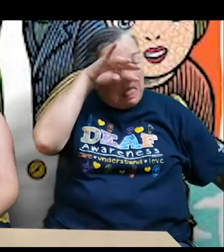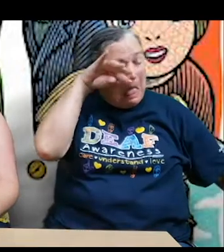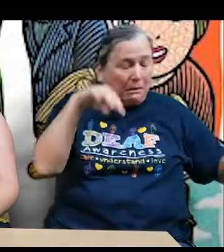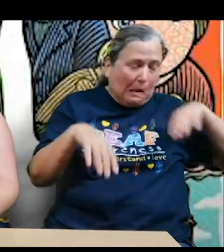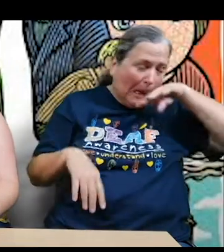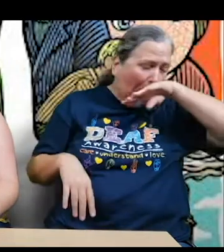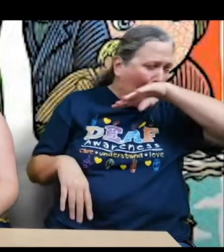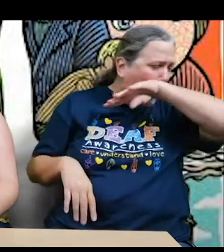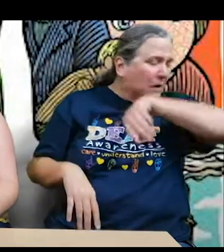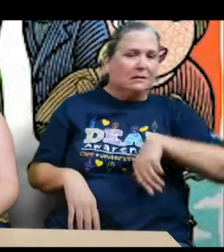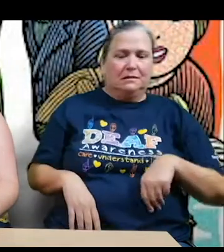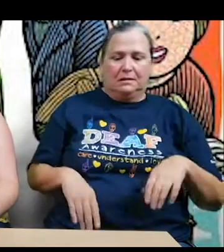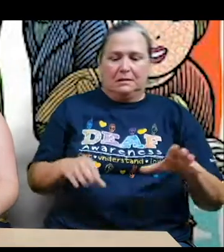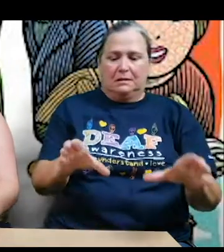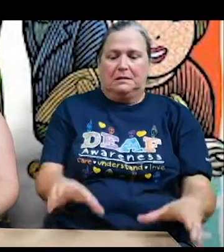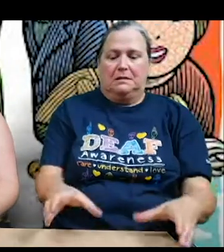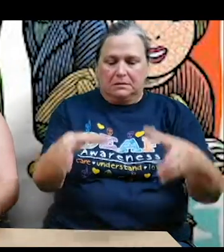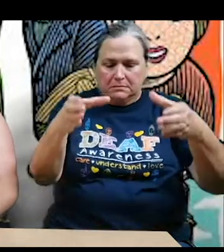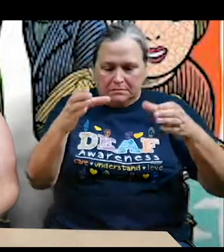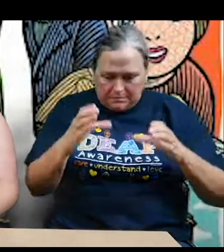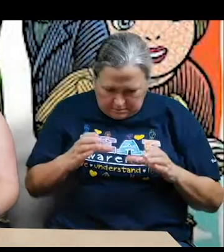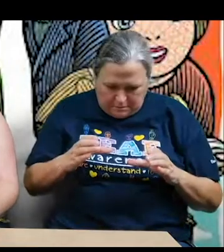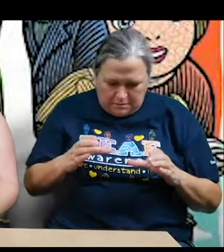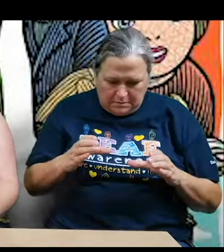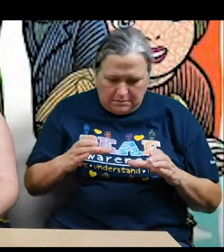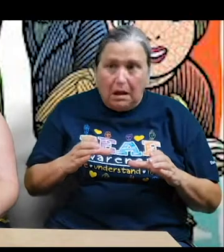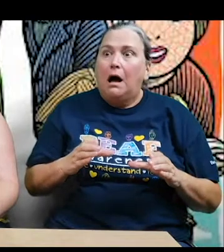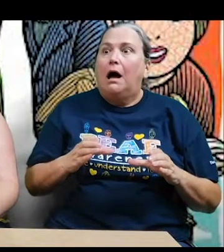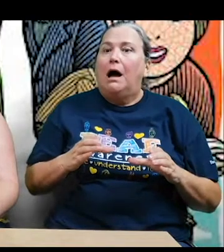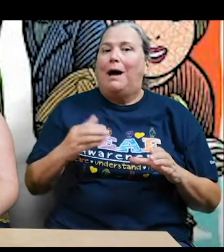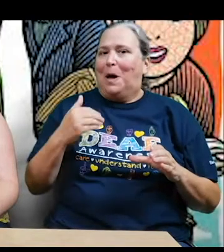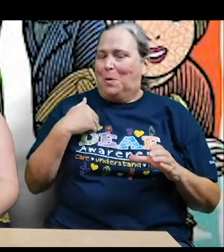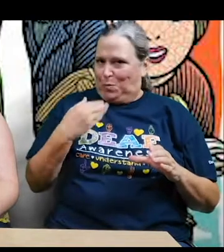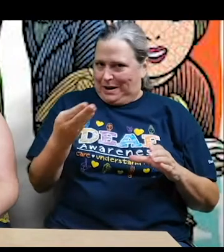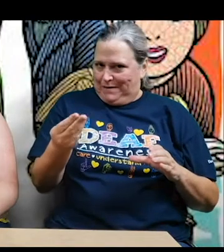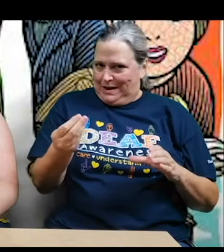He picked up the button box and looked inside. "We got